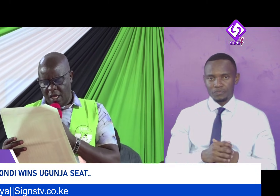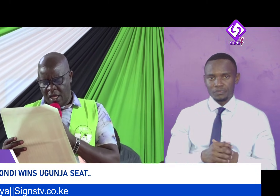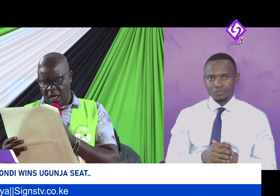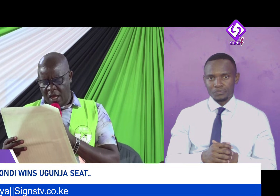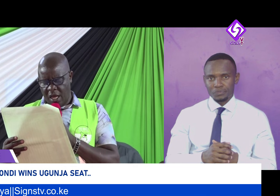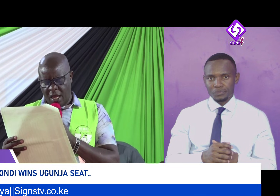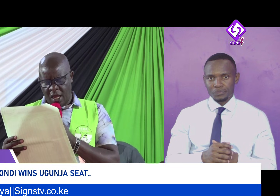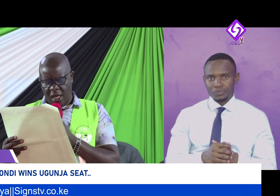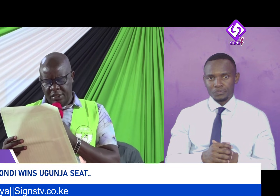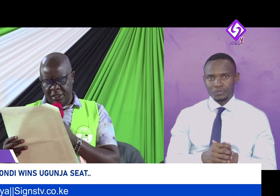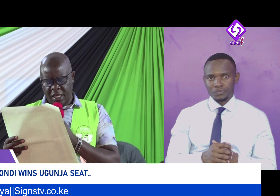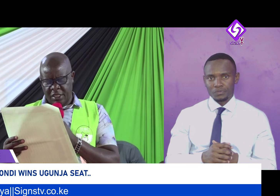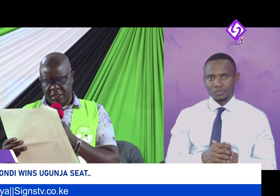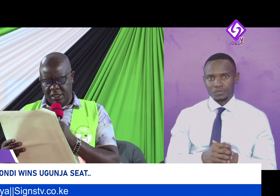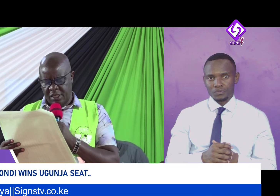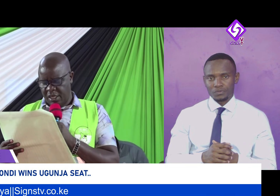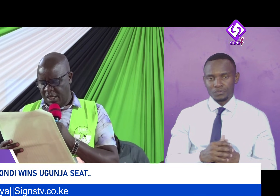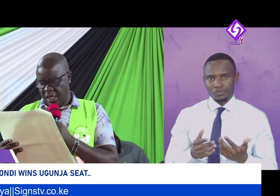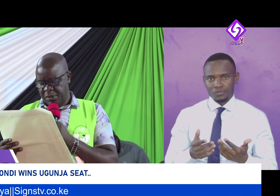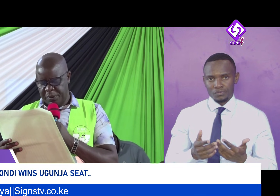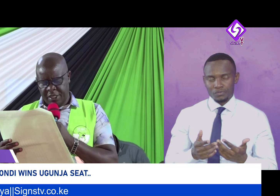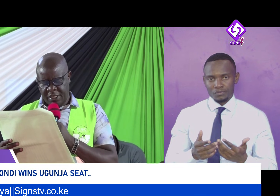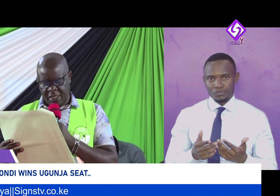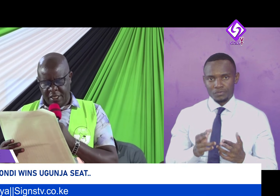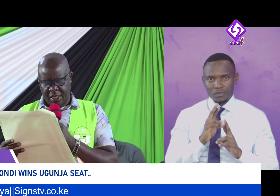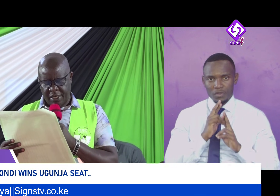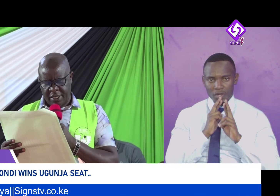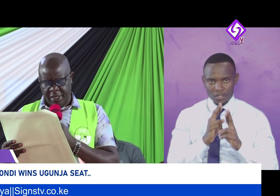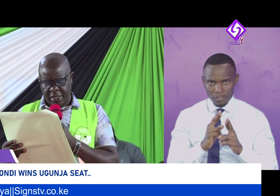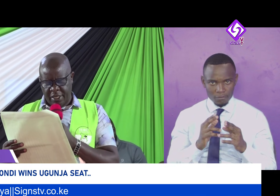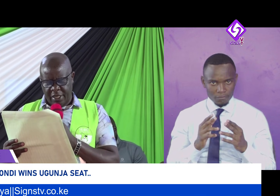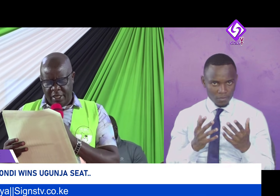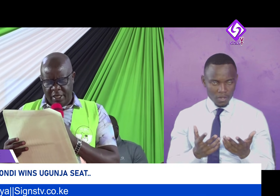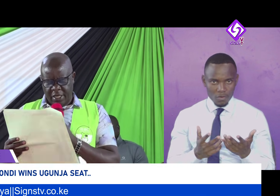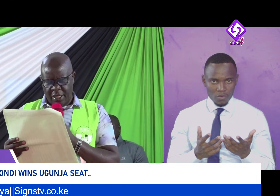These are the results as presented.